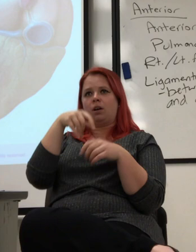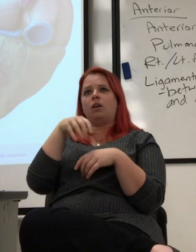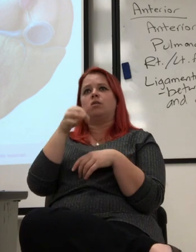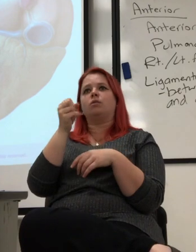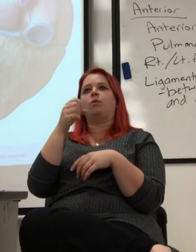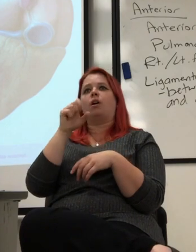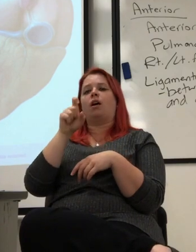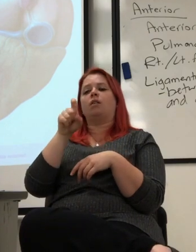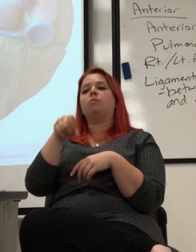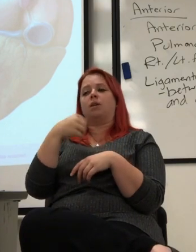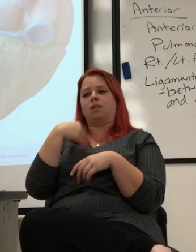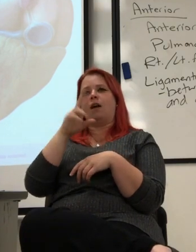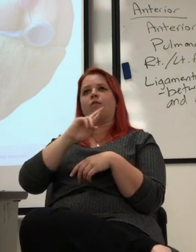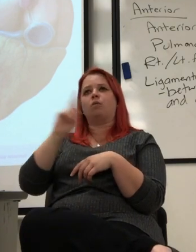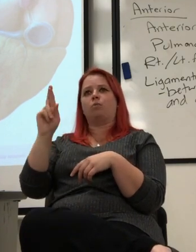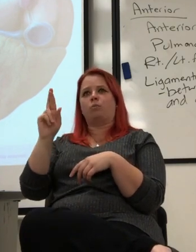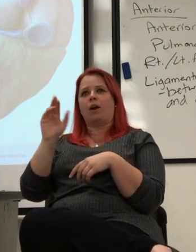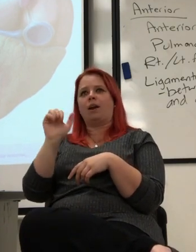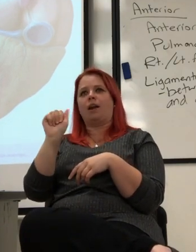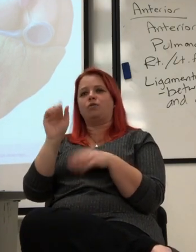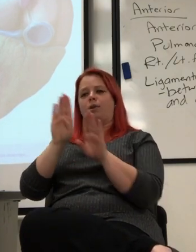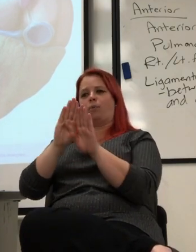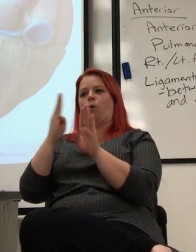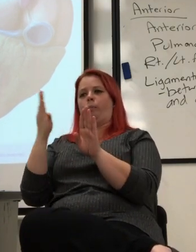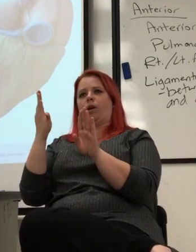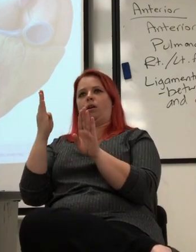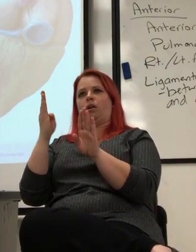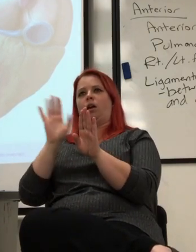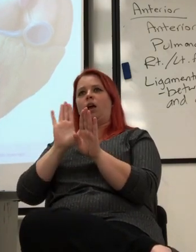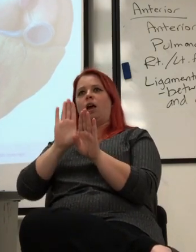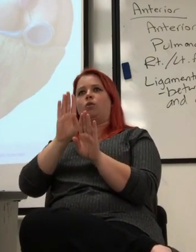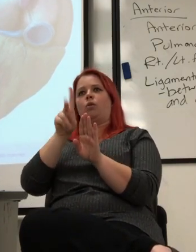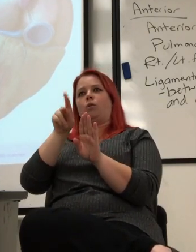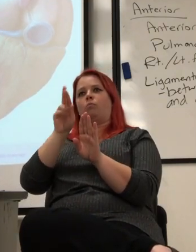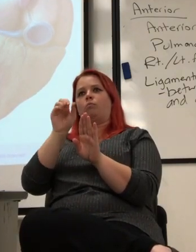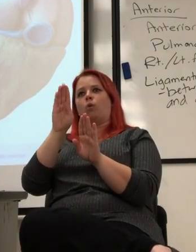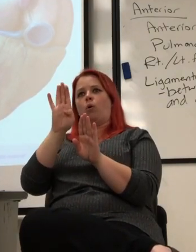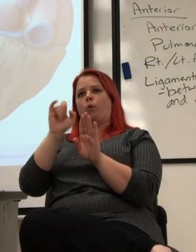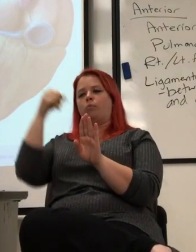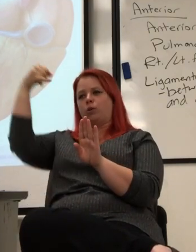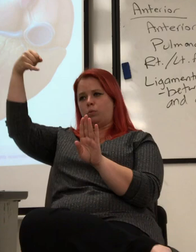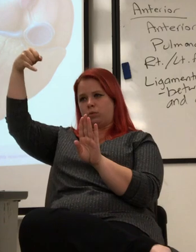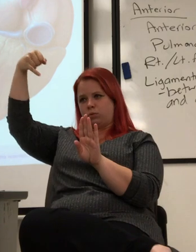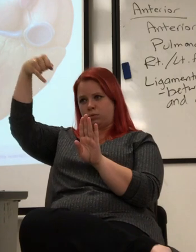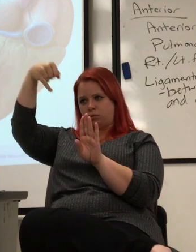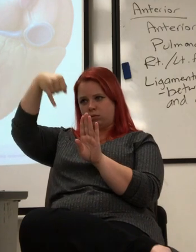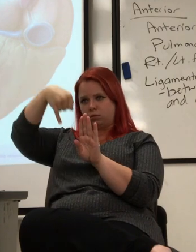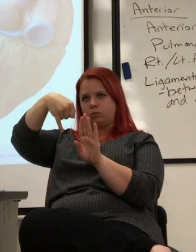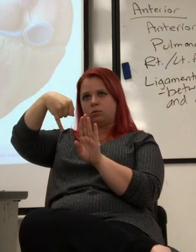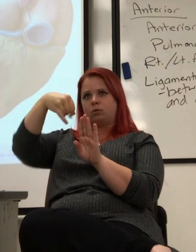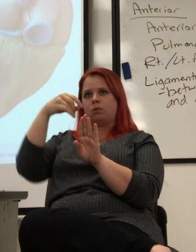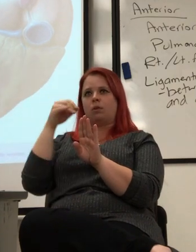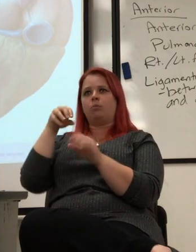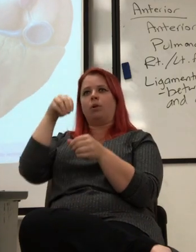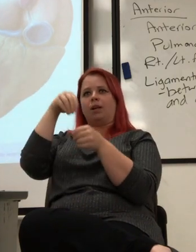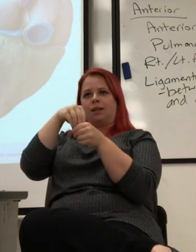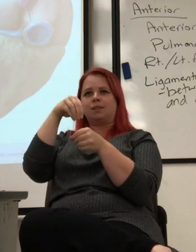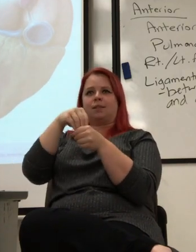right atrium open, and you have to get your probe, and you have to find this opening, and literally stick your probe inside that